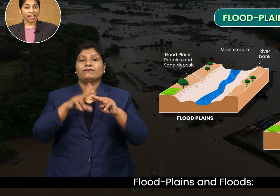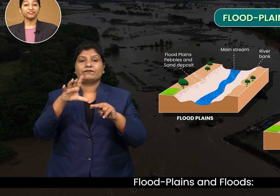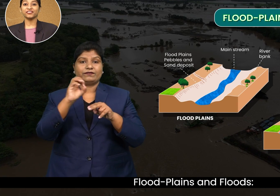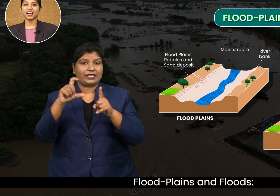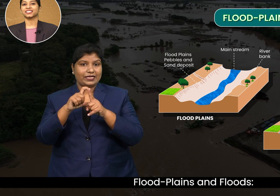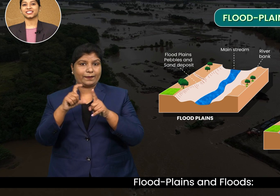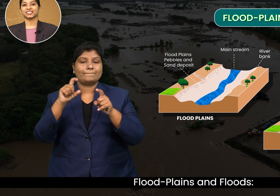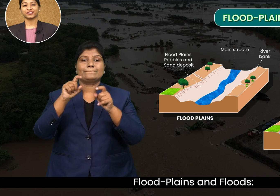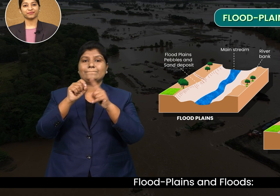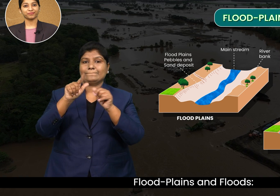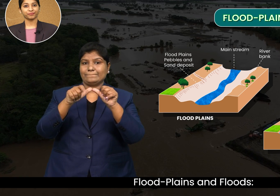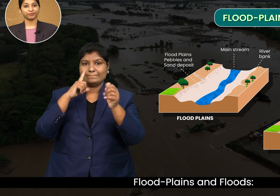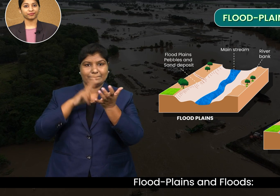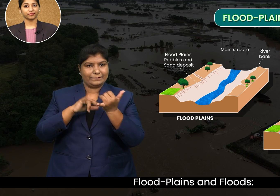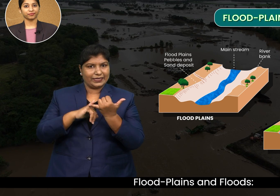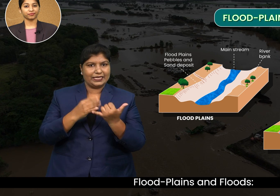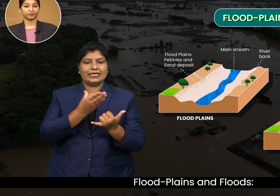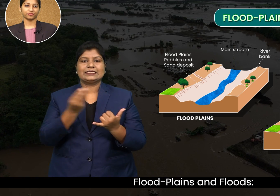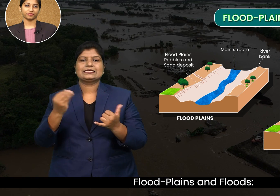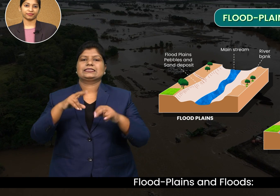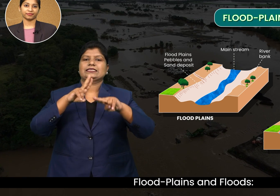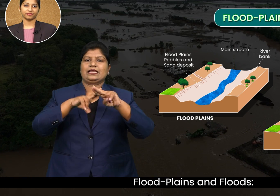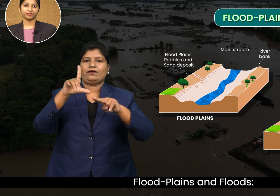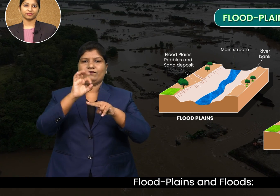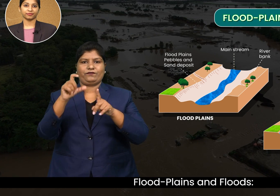Floodplains and floods.